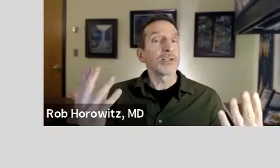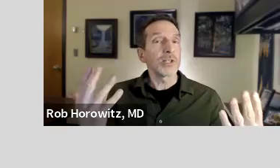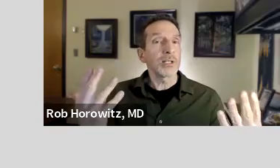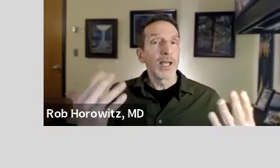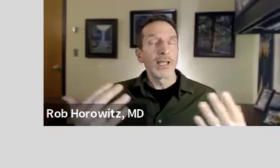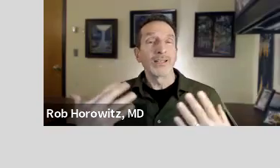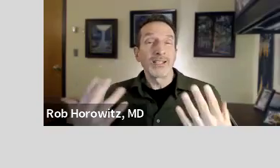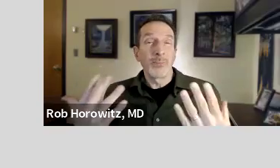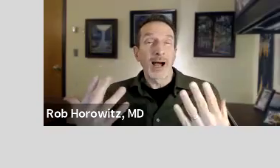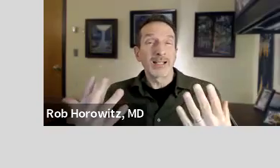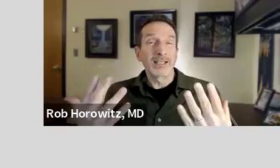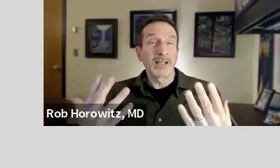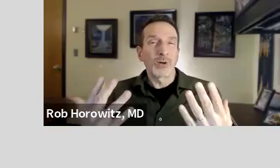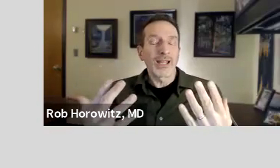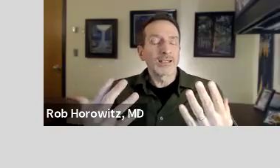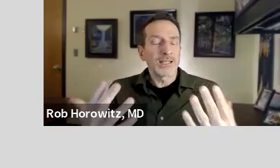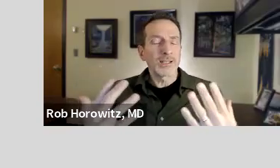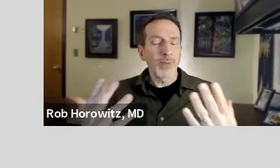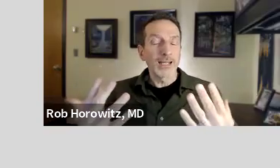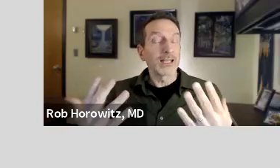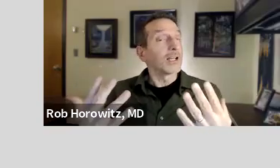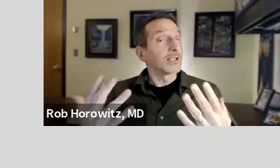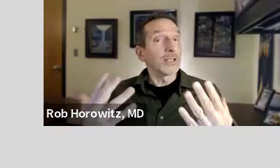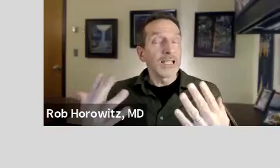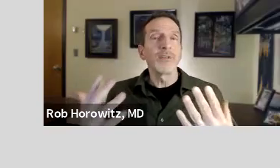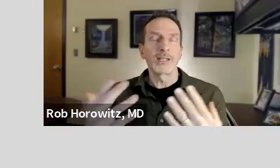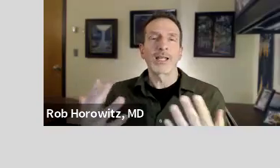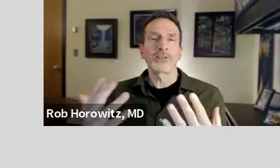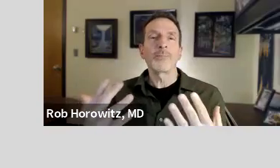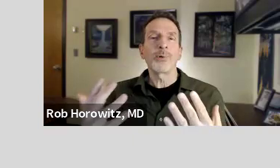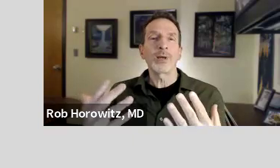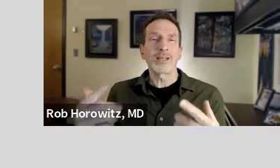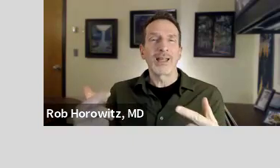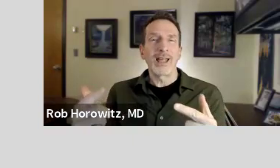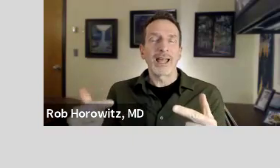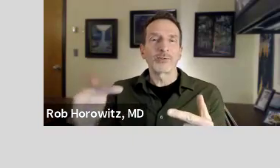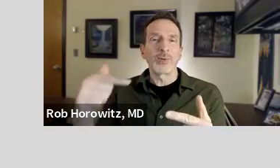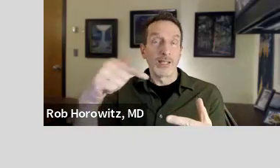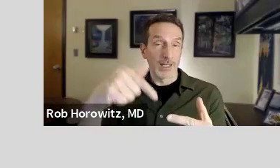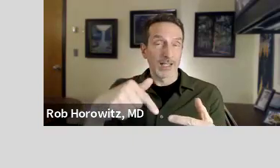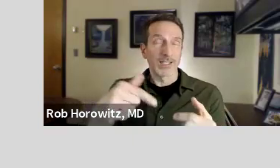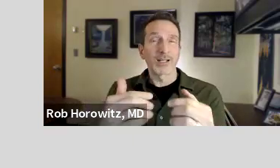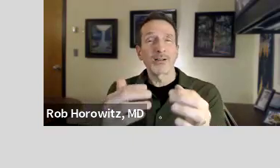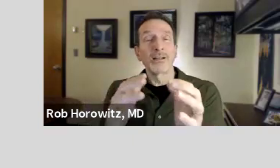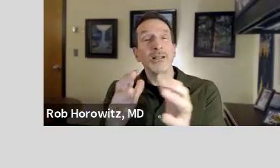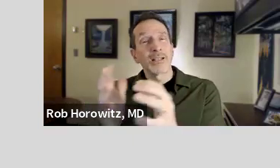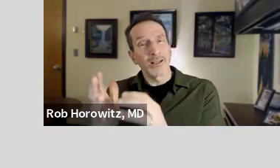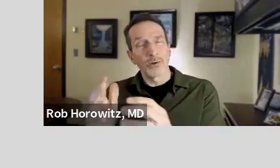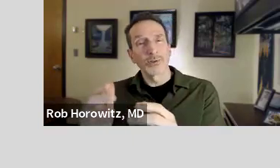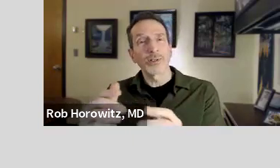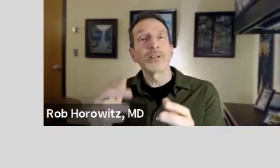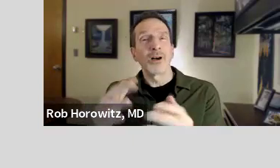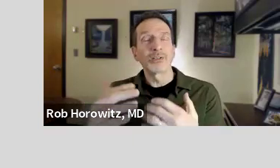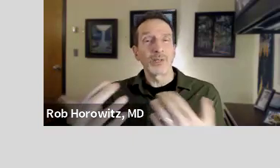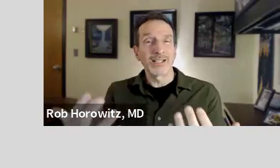that are changing, and these bodies that we're anticipating leaving at some point as we get sicker,